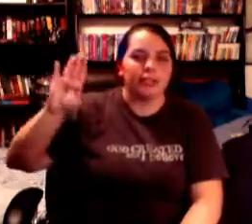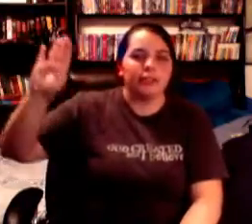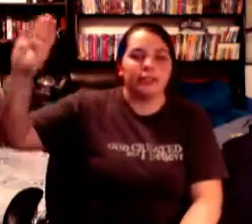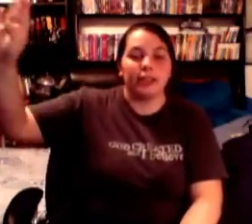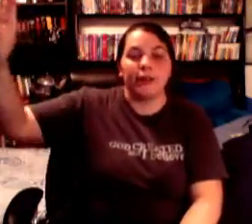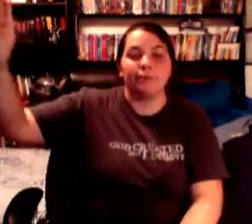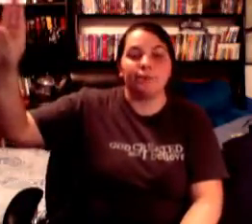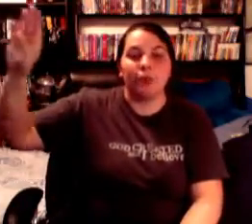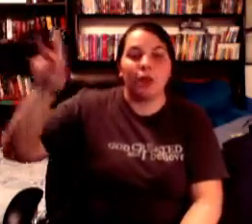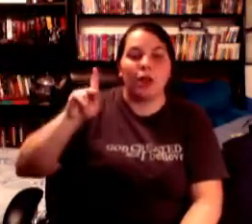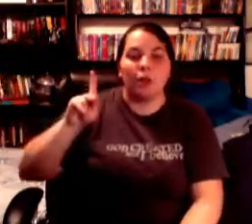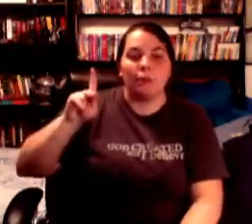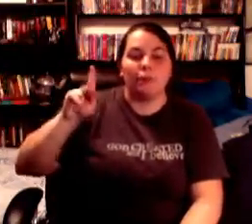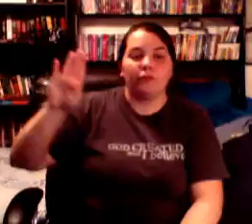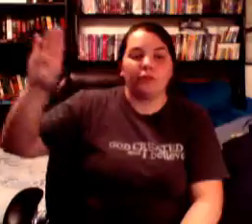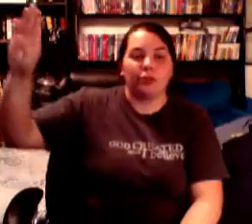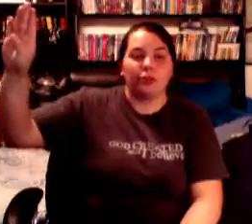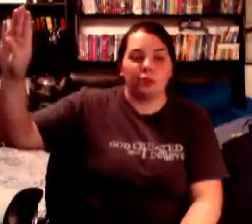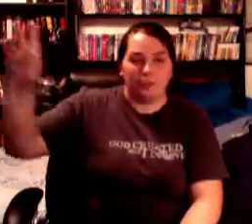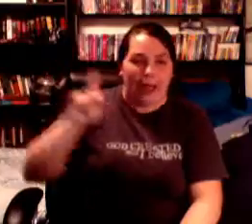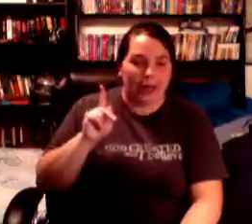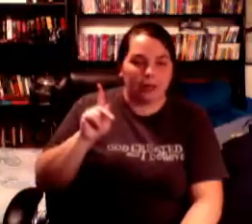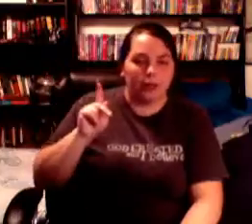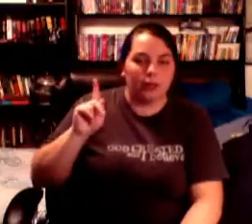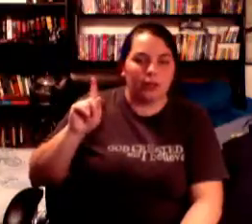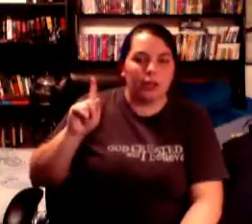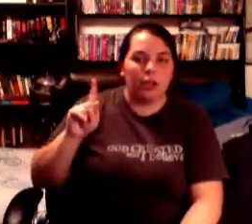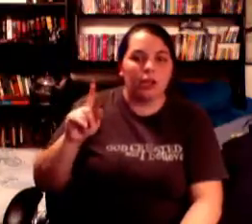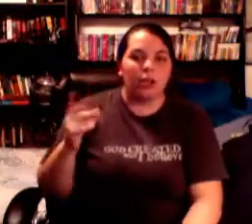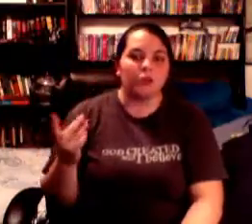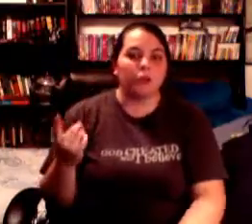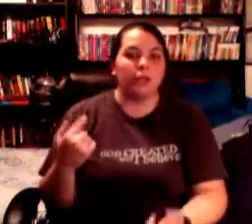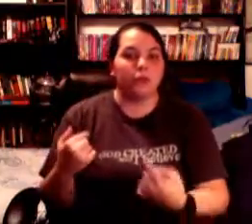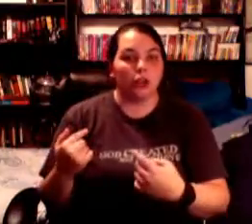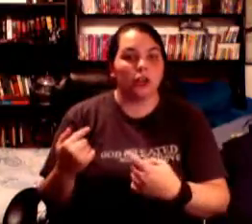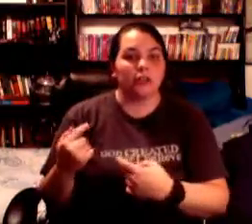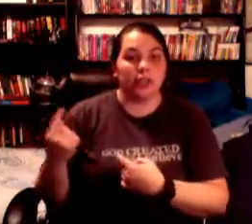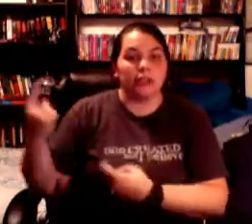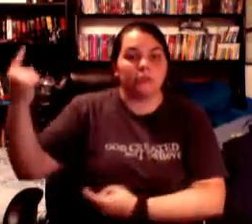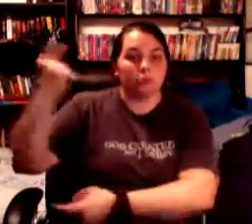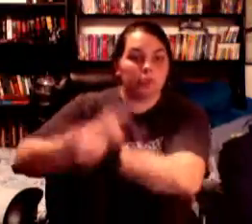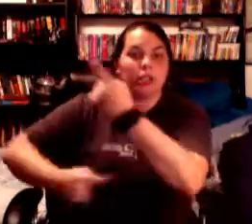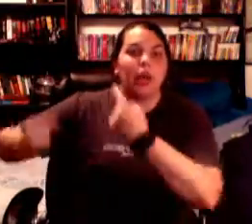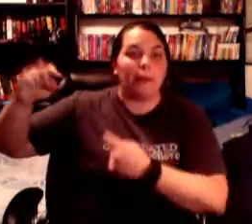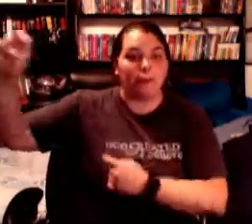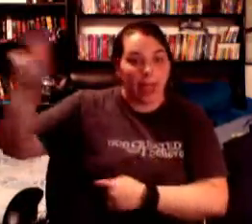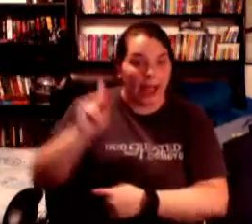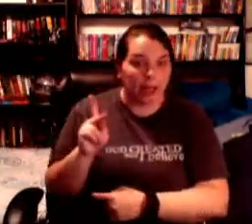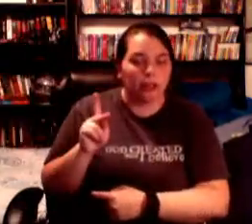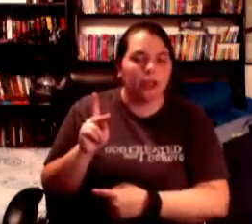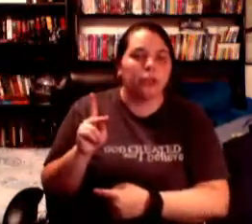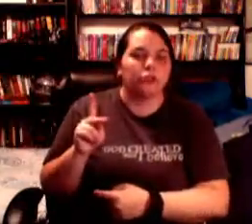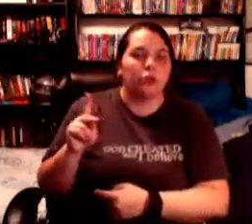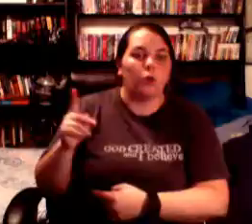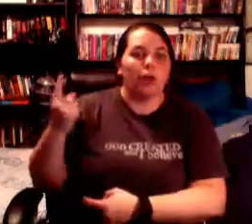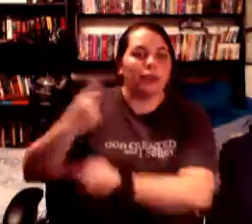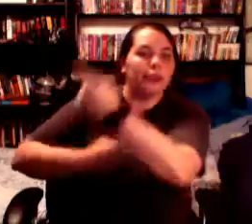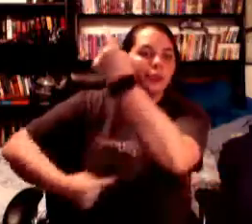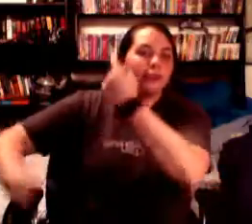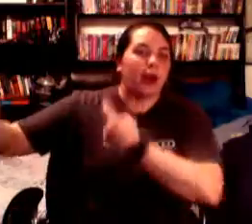lexicalized sign for back. Because when he returns, he's coming back. So